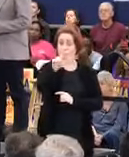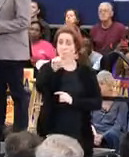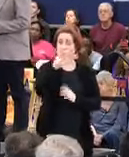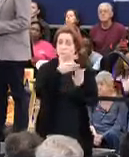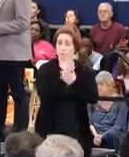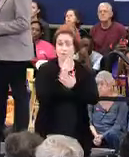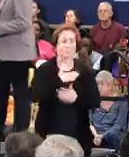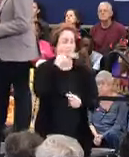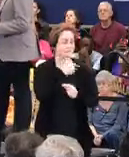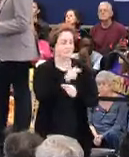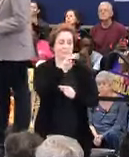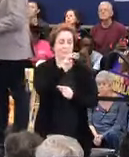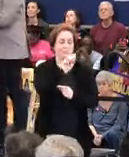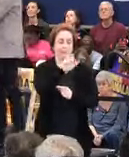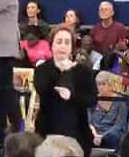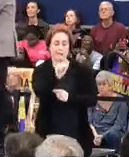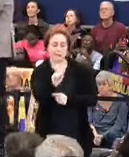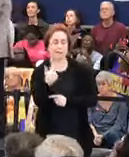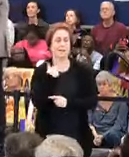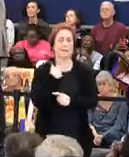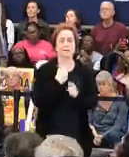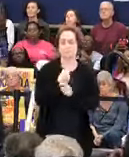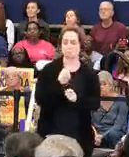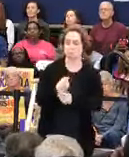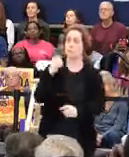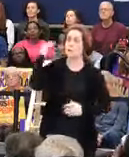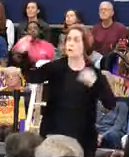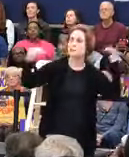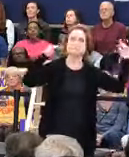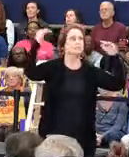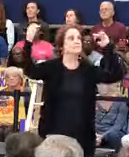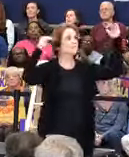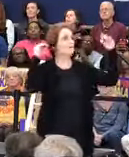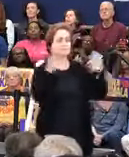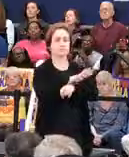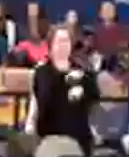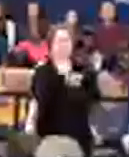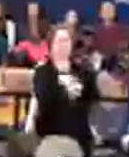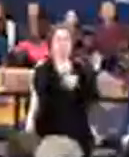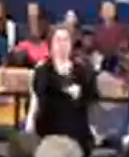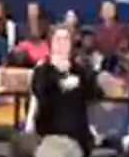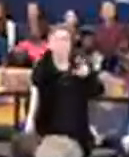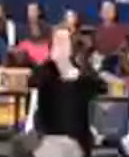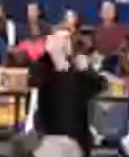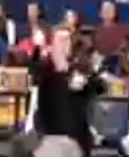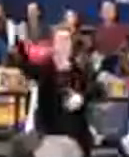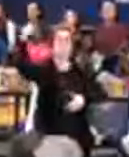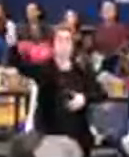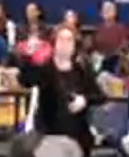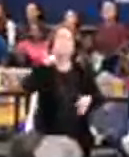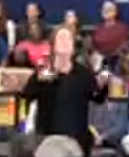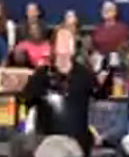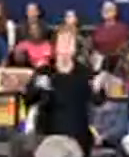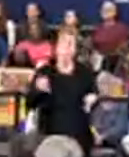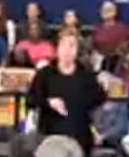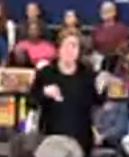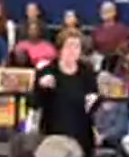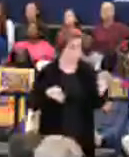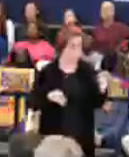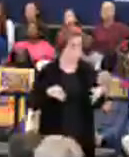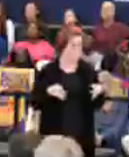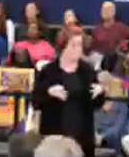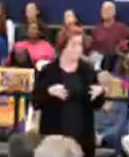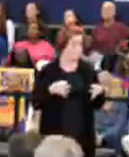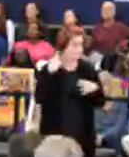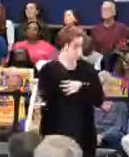and I, we joke, we grew up surrounded by a bunch of adults who spent full time marching and shouting. For justice. That's what they were